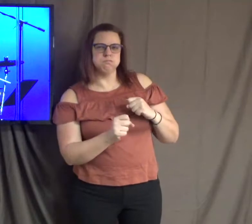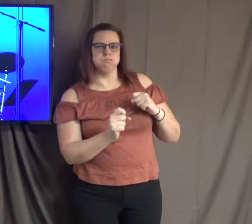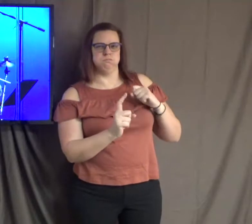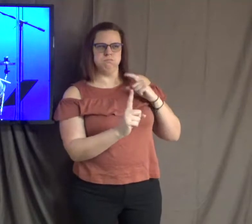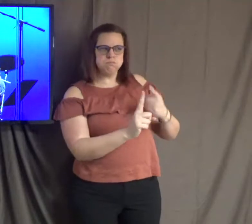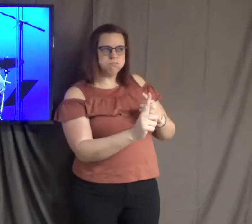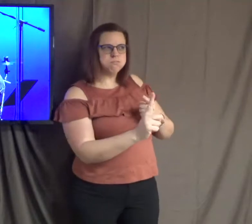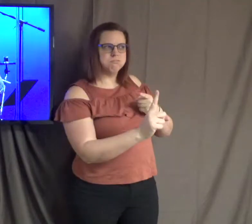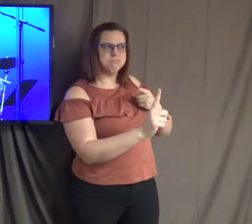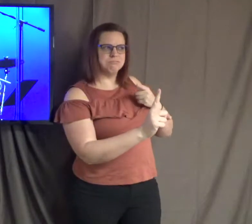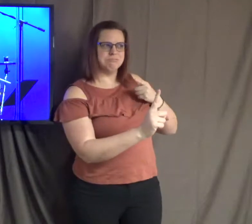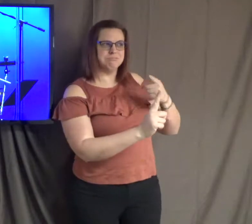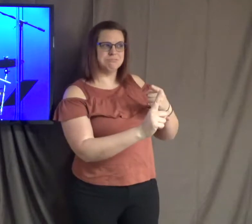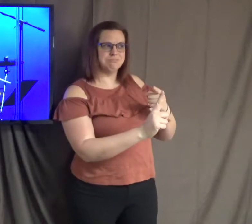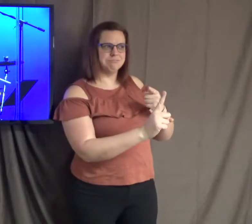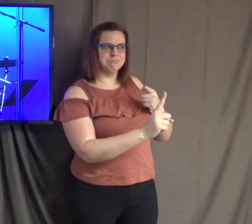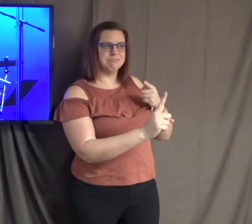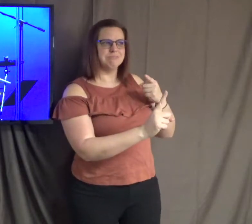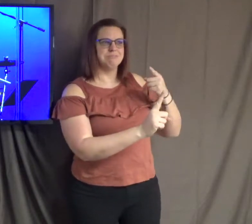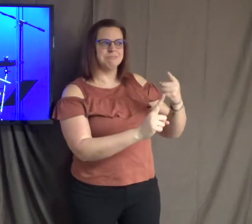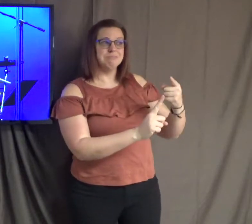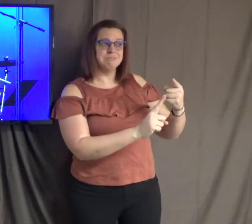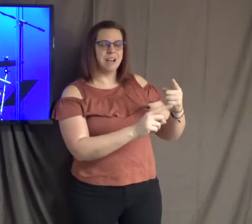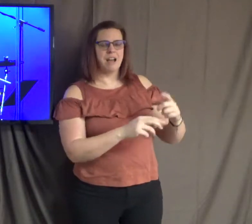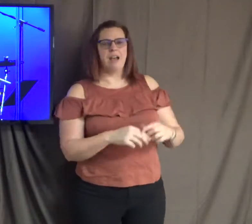like a midnight train running